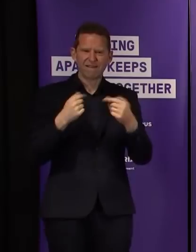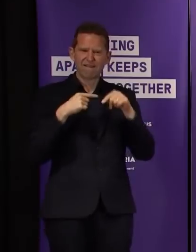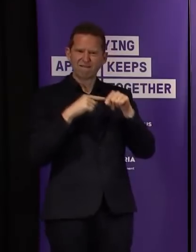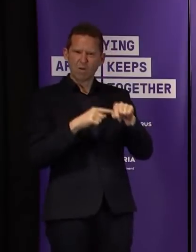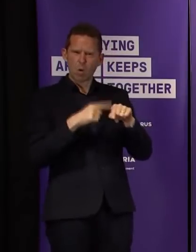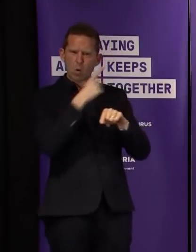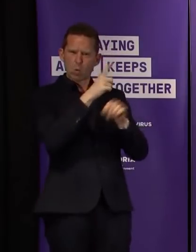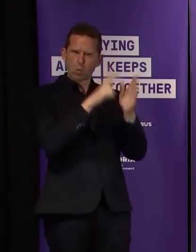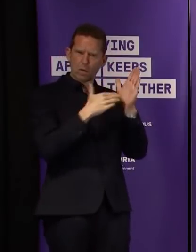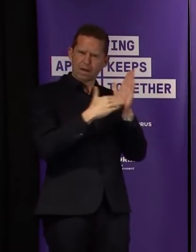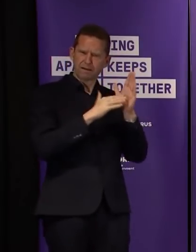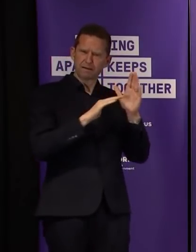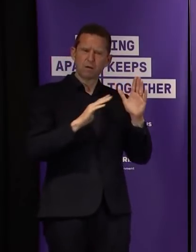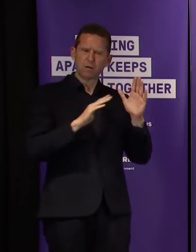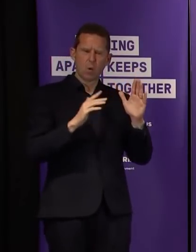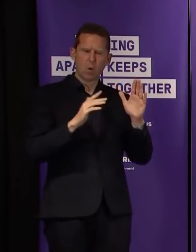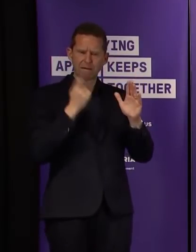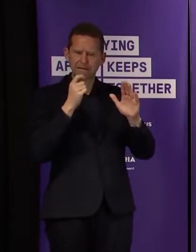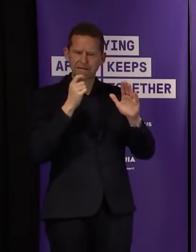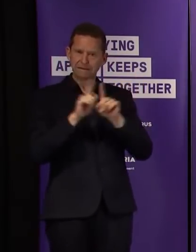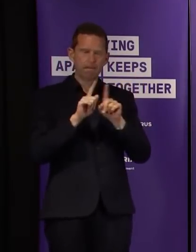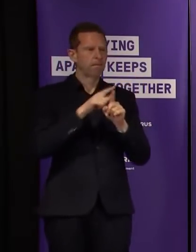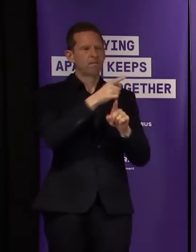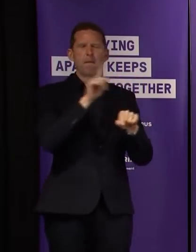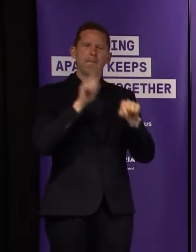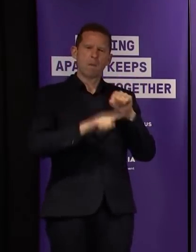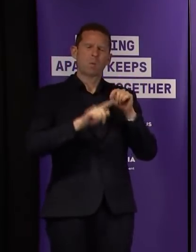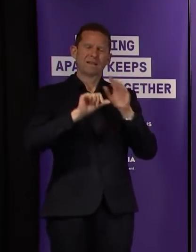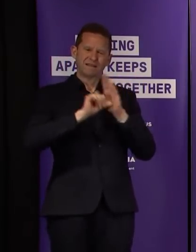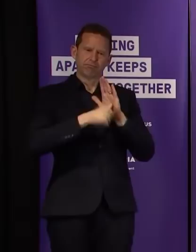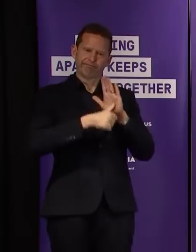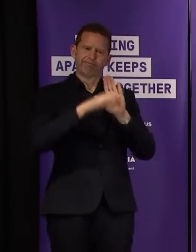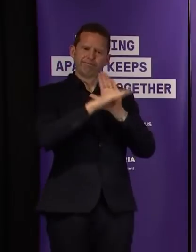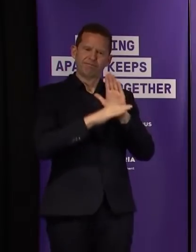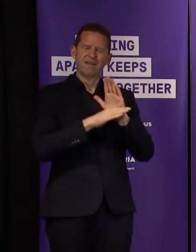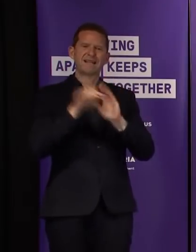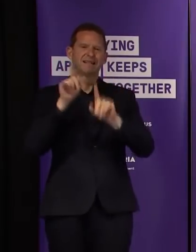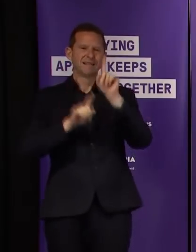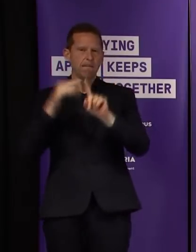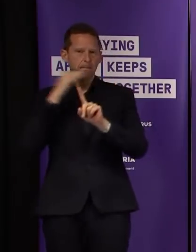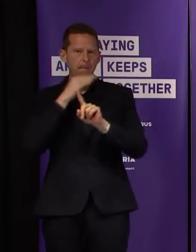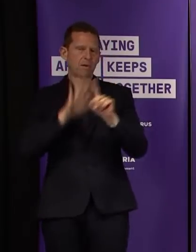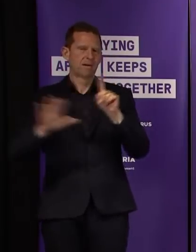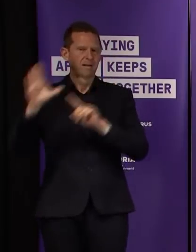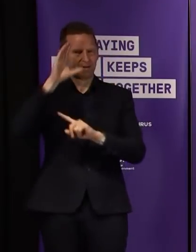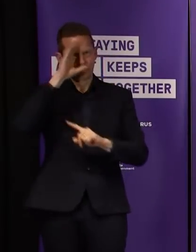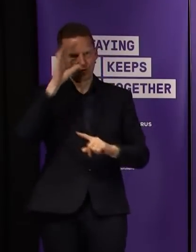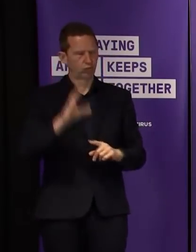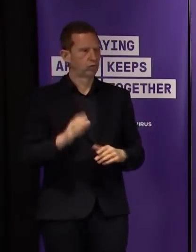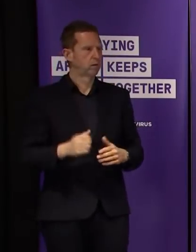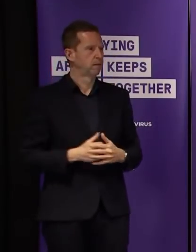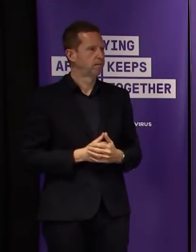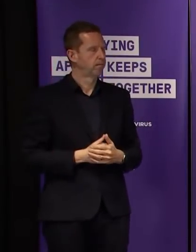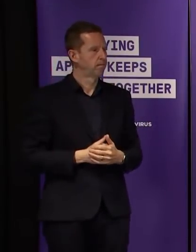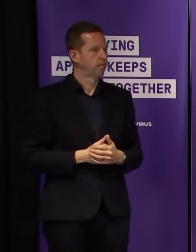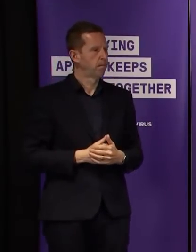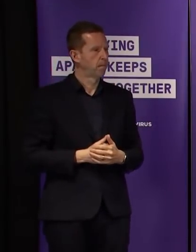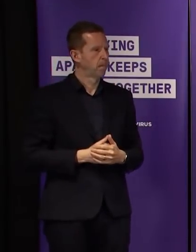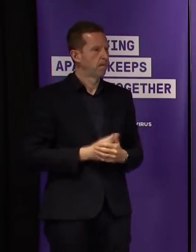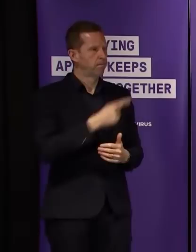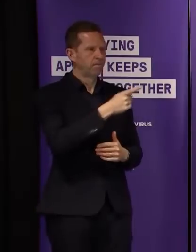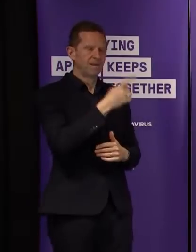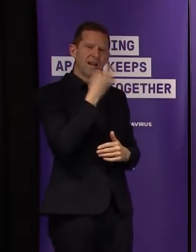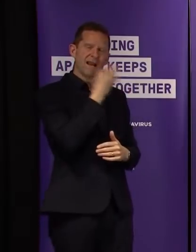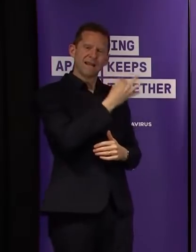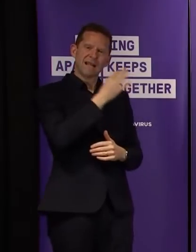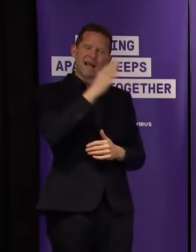Metro Melbourne and regional Victoria will continue to apply. We talked about reassessing regional Victoria in 14 days with the